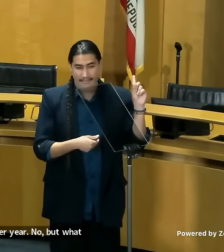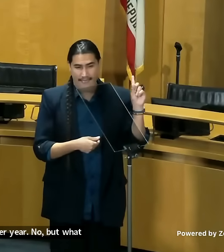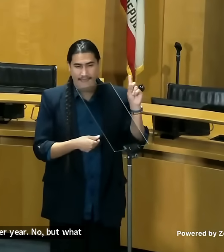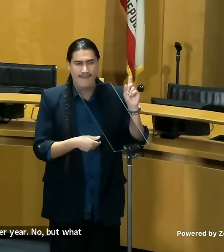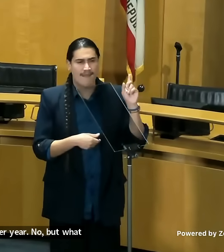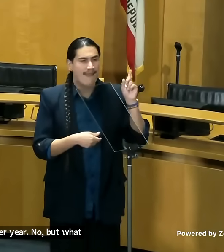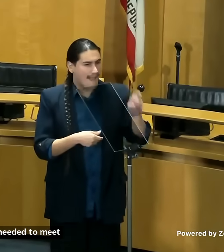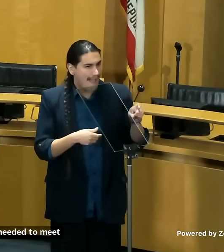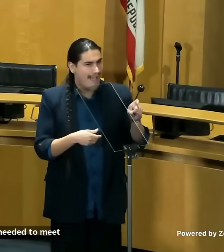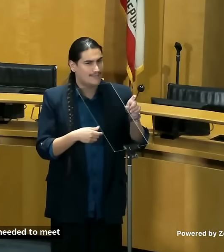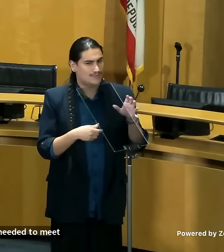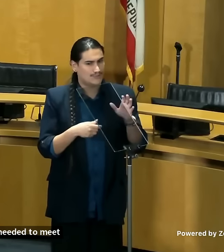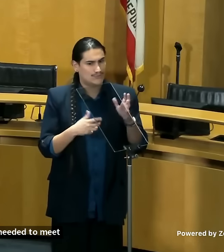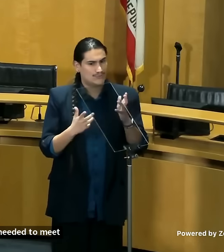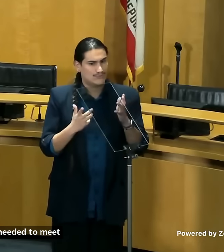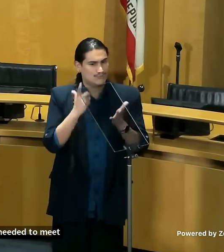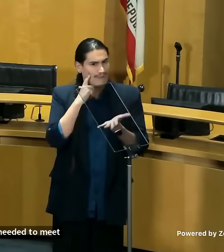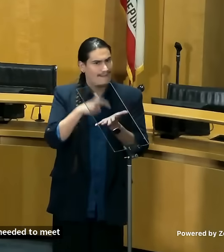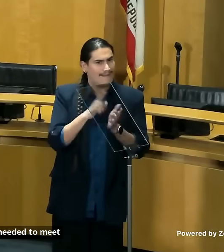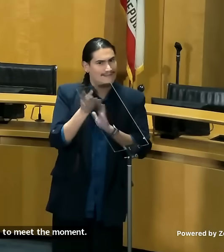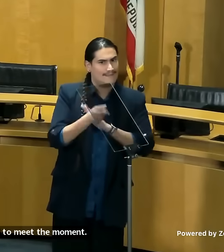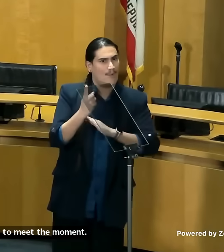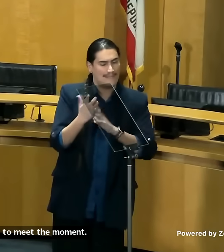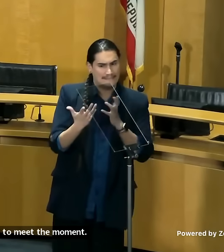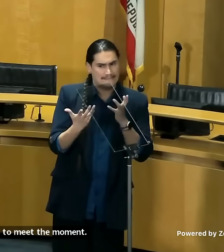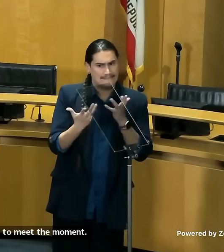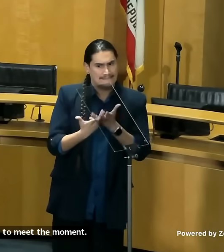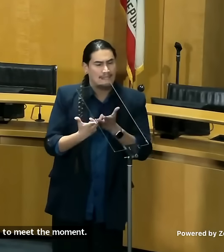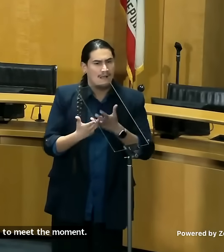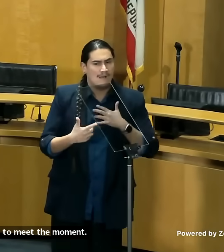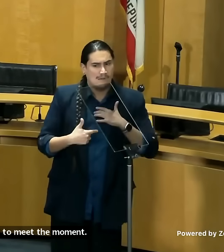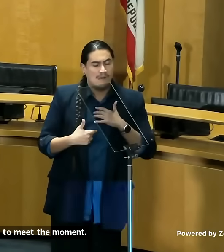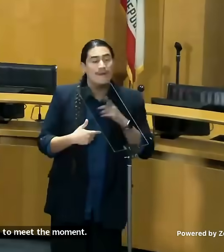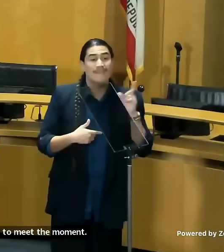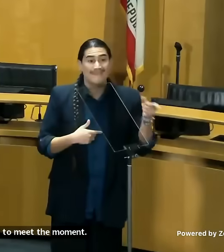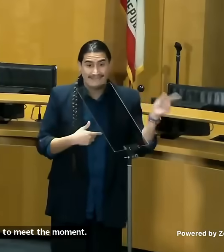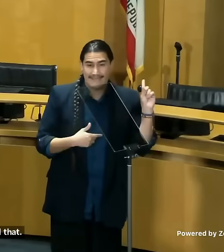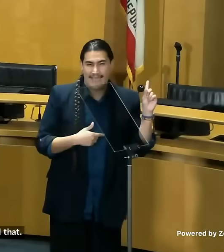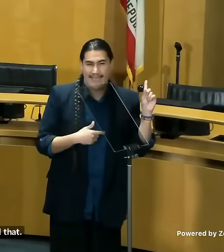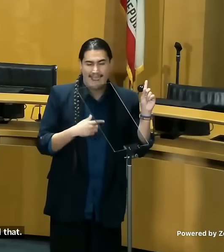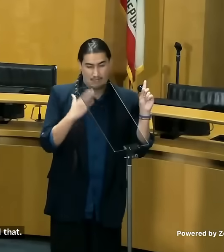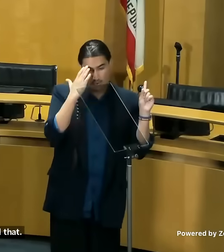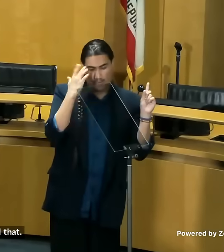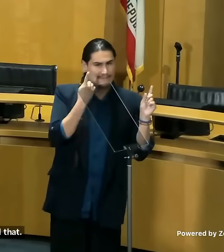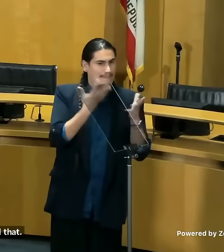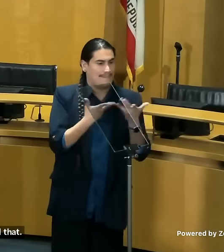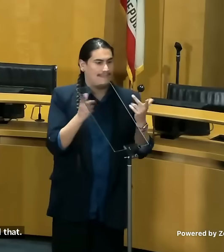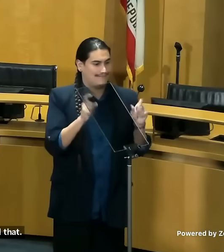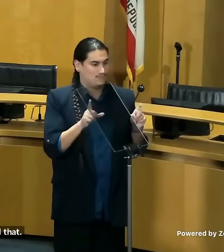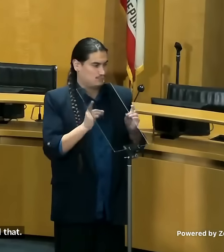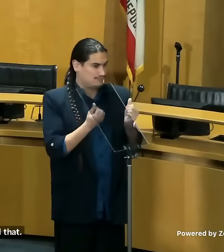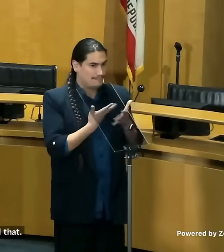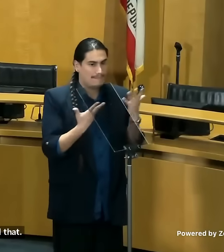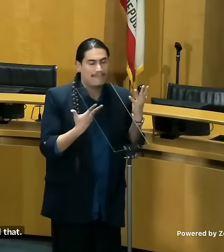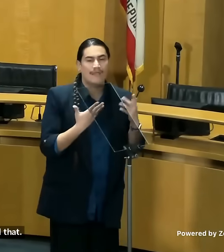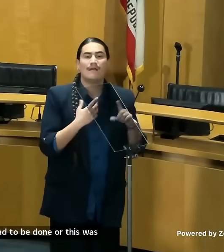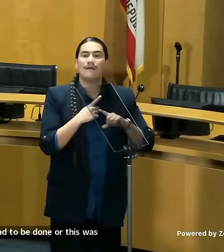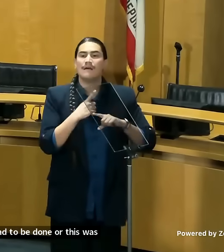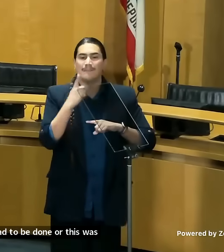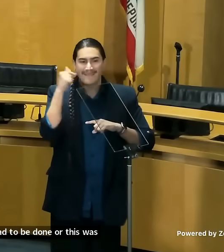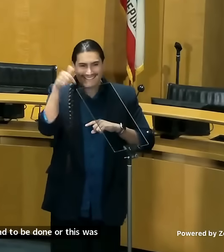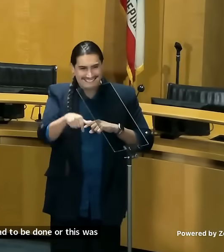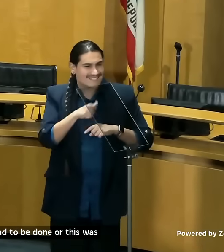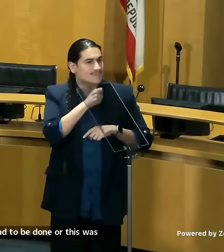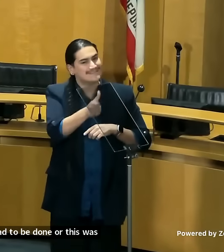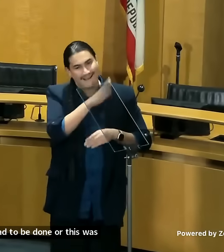to meet the moment. They heard that something had to be done or this was not going